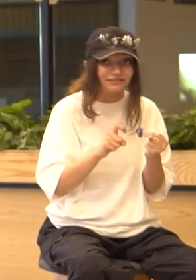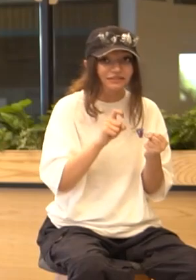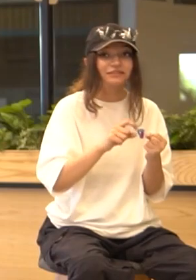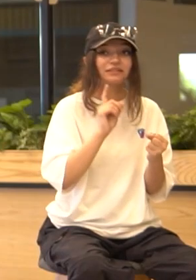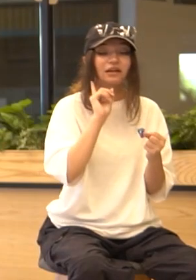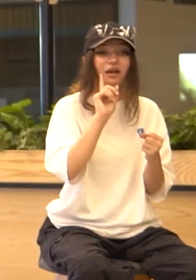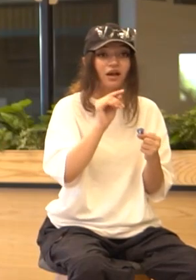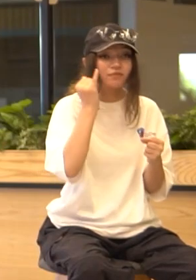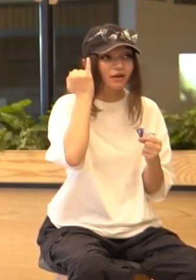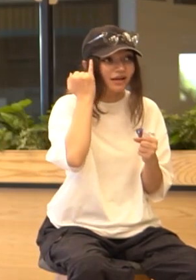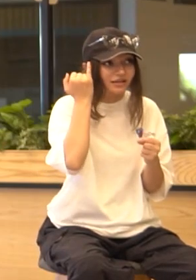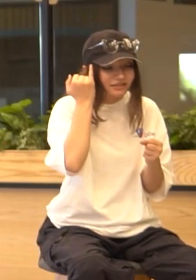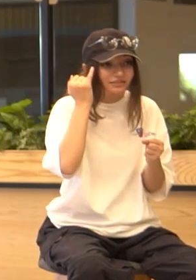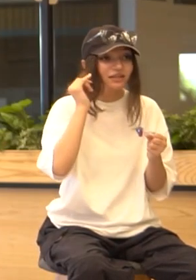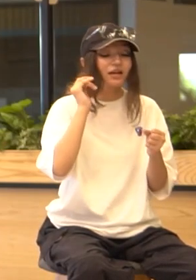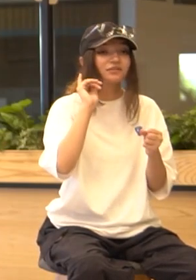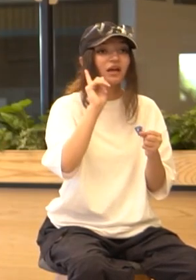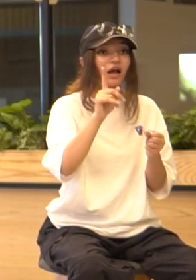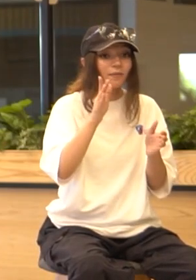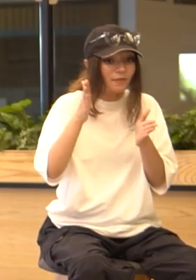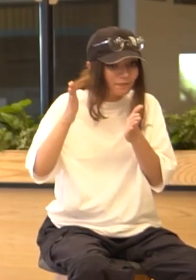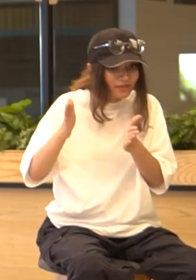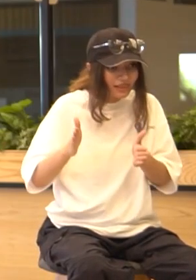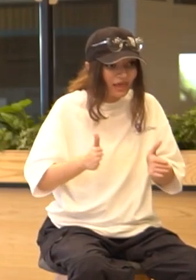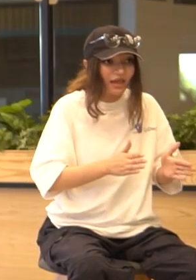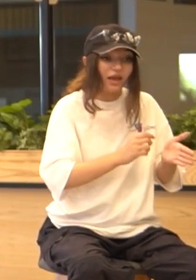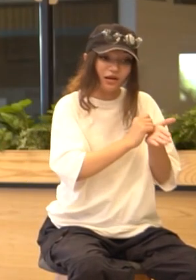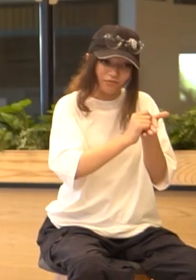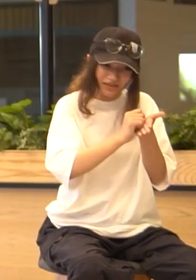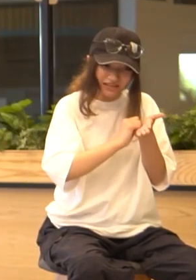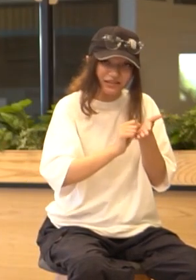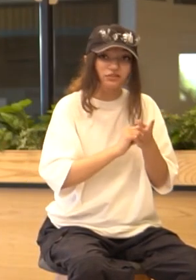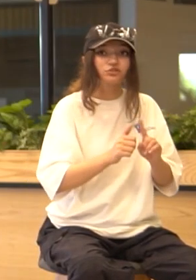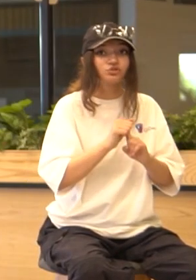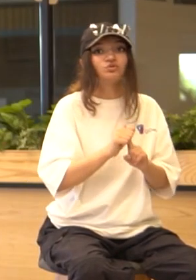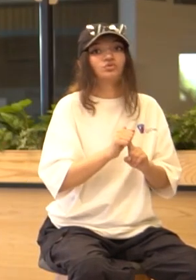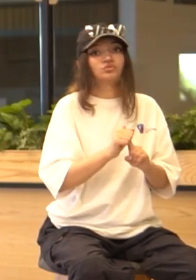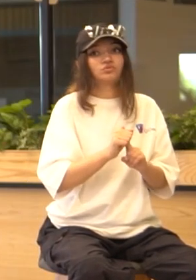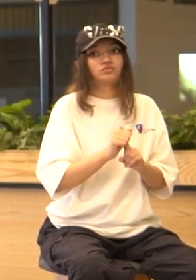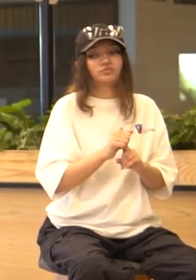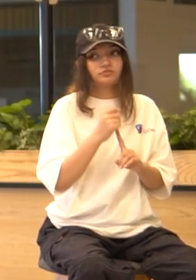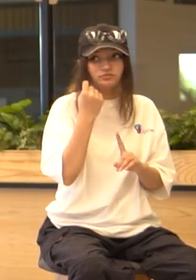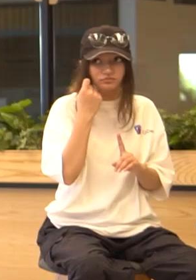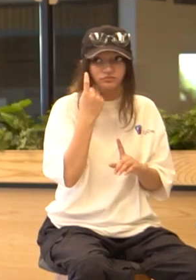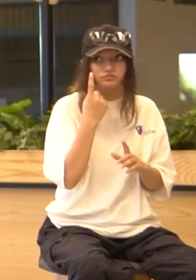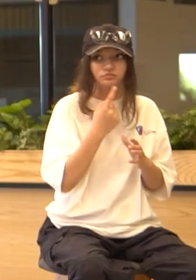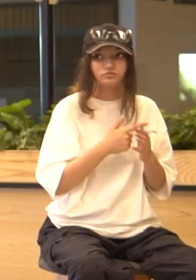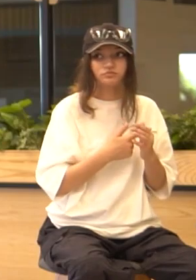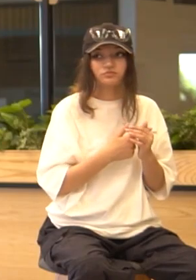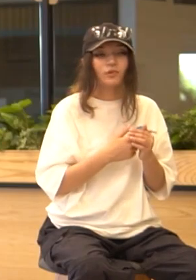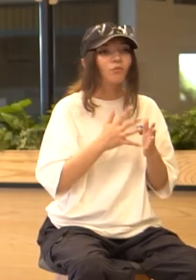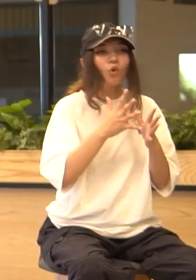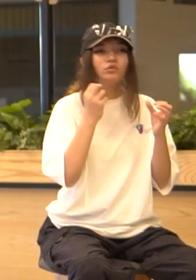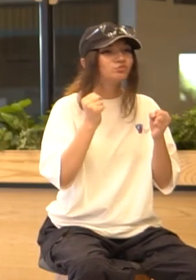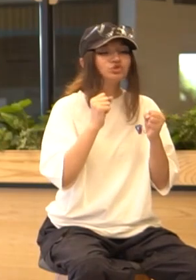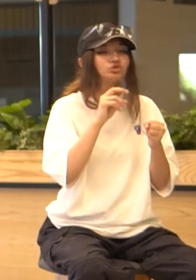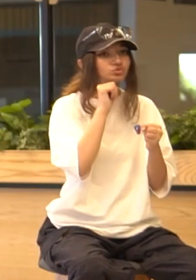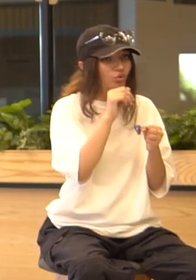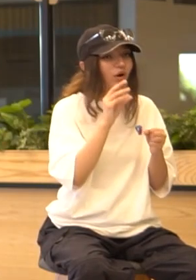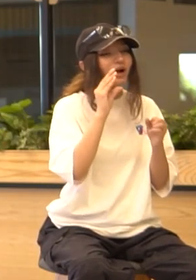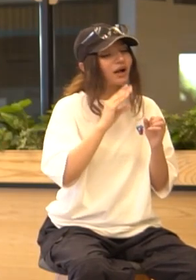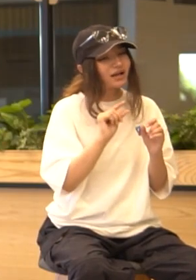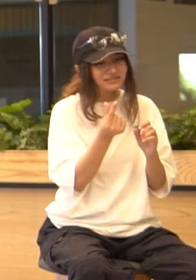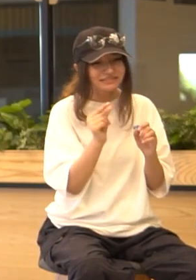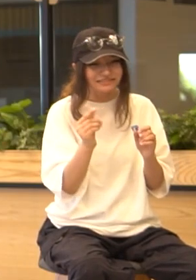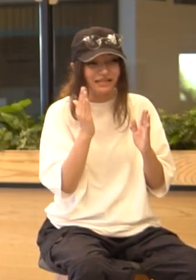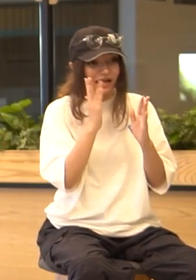good structure in your routine, it's going to actually make it very helpful and make it very easy for you to do. Because a